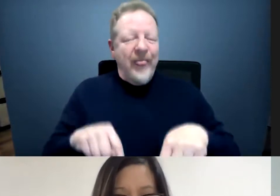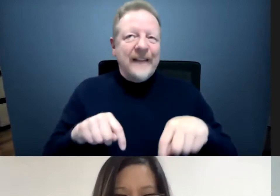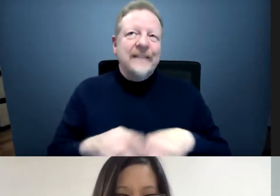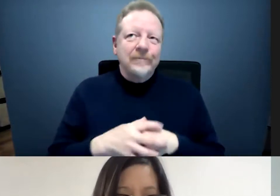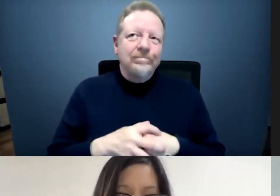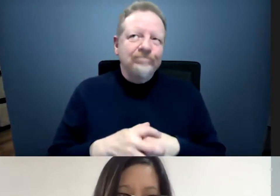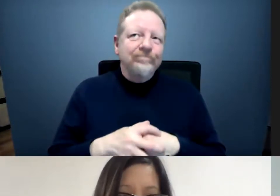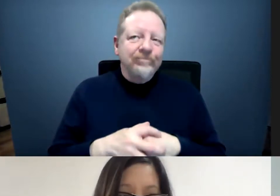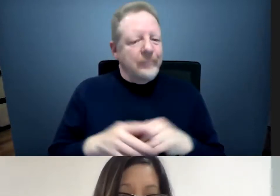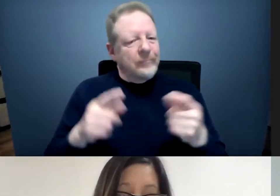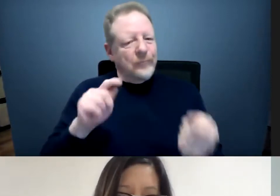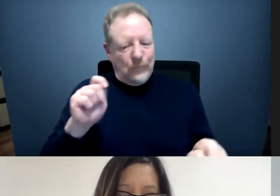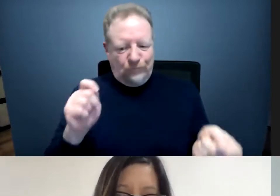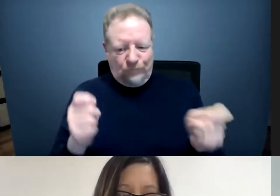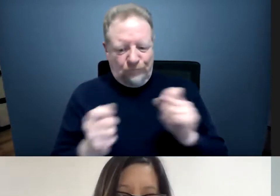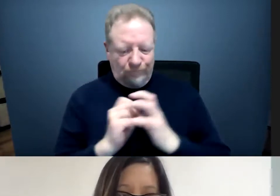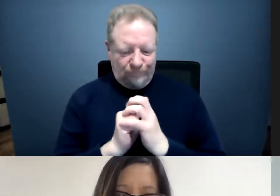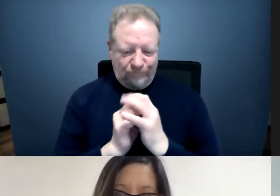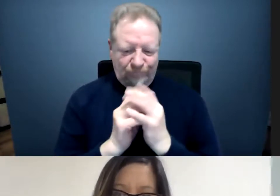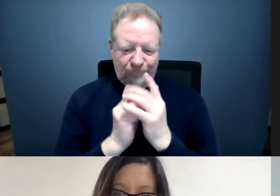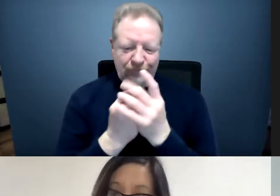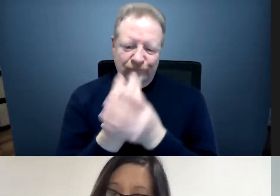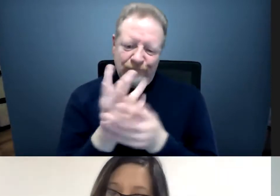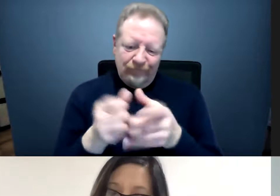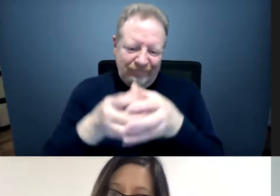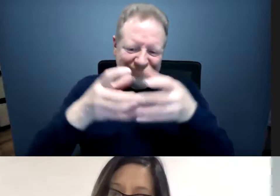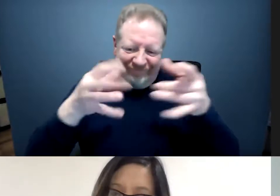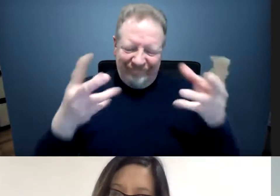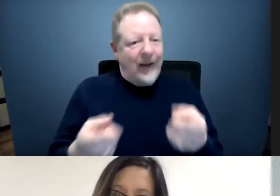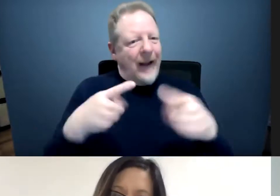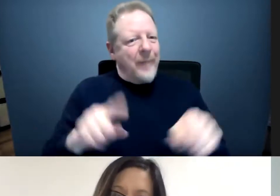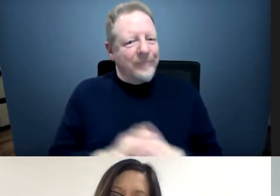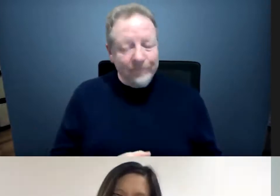taking shape. So we're really excited about it. Ernest?